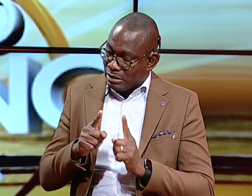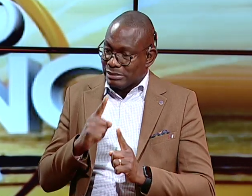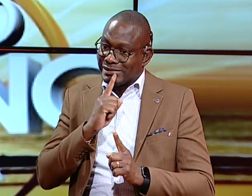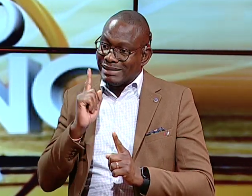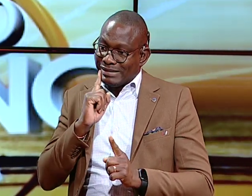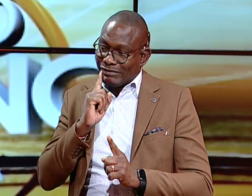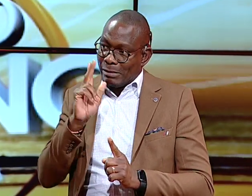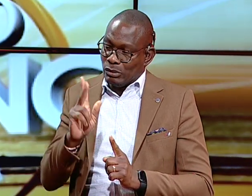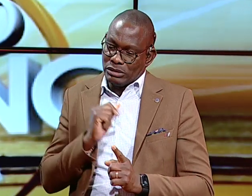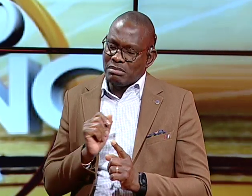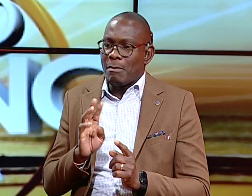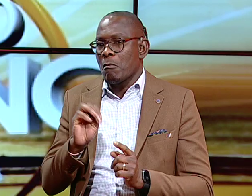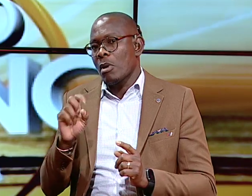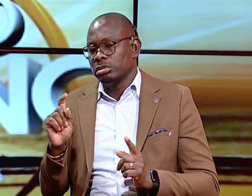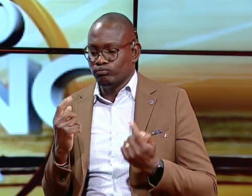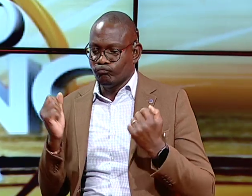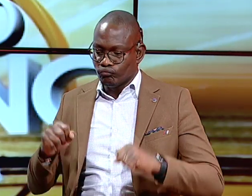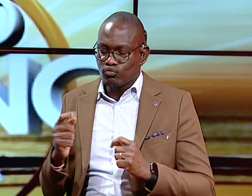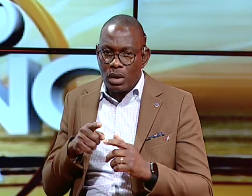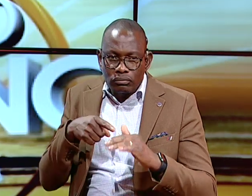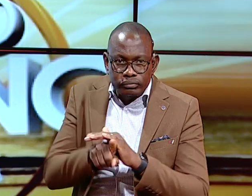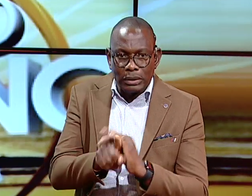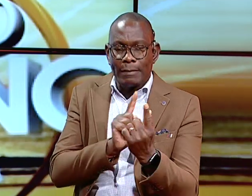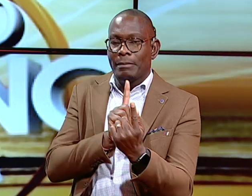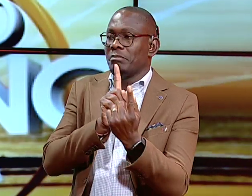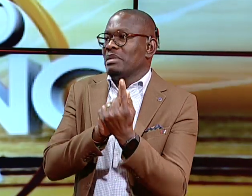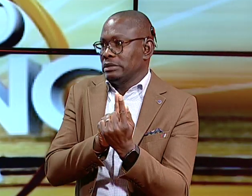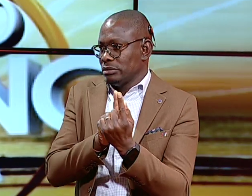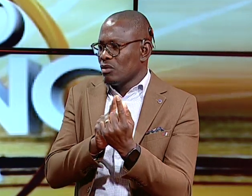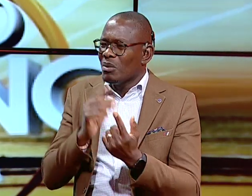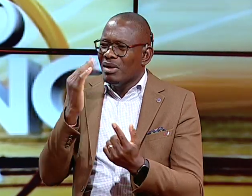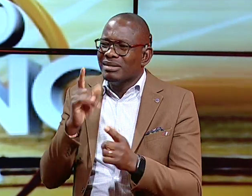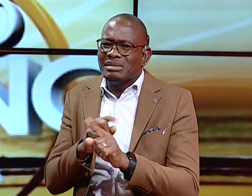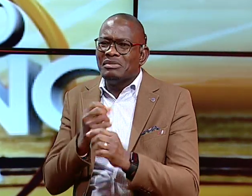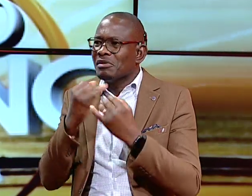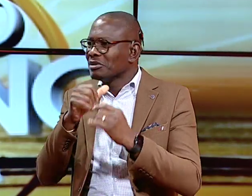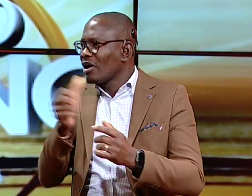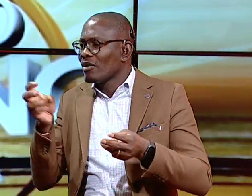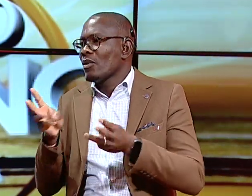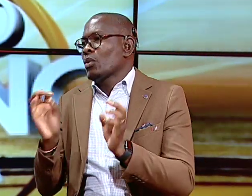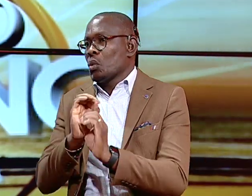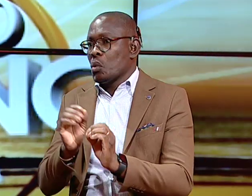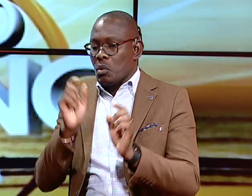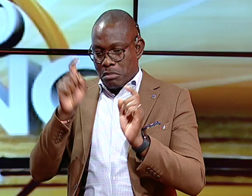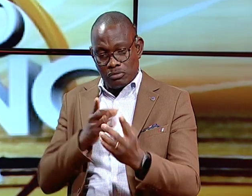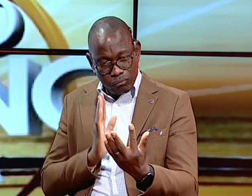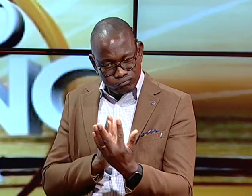That there are huge challenges in the remote areas. So what we are doing is just to go and meet